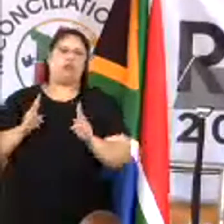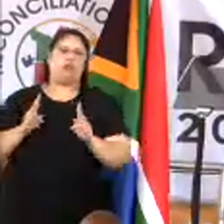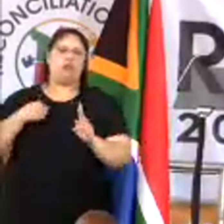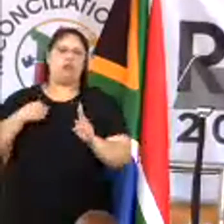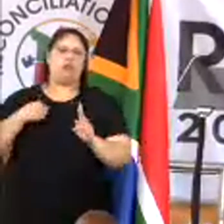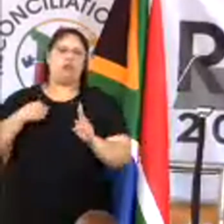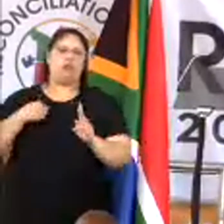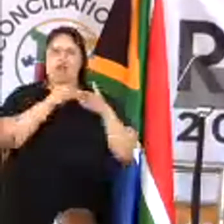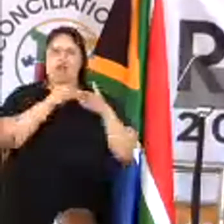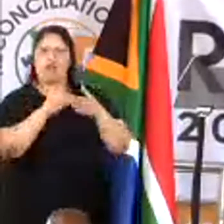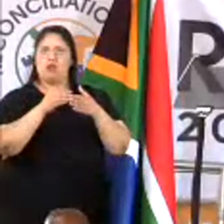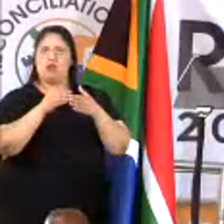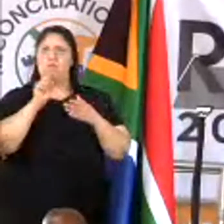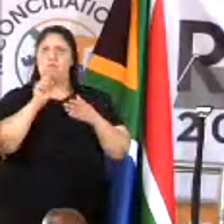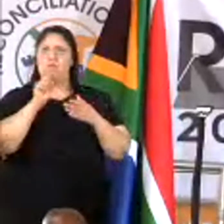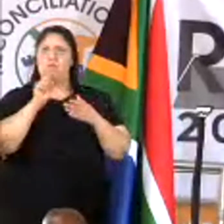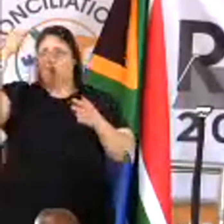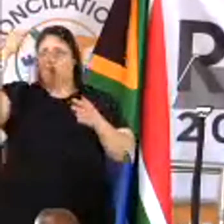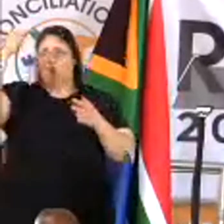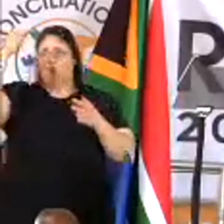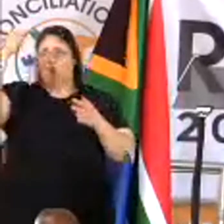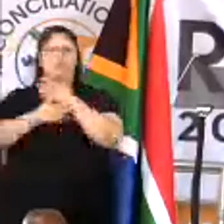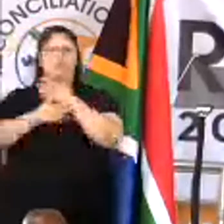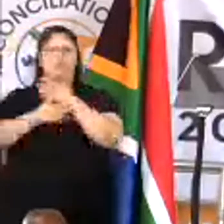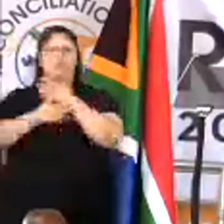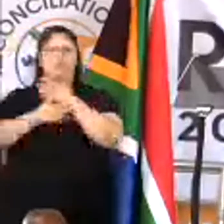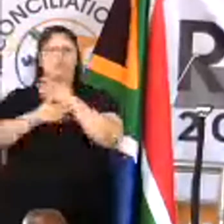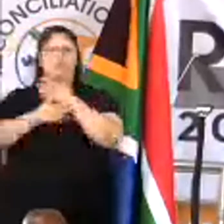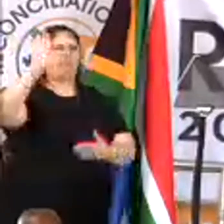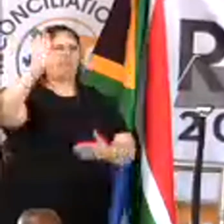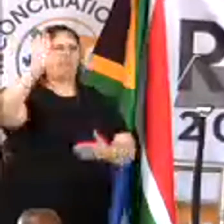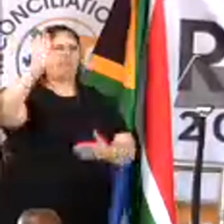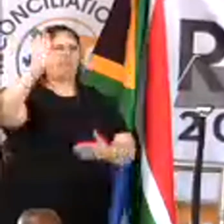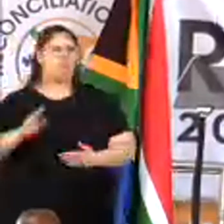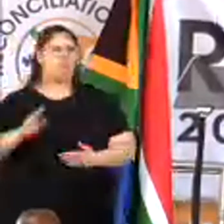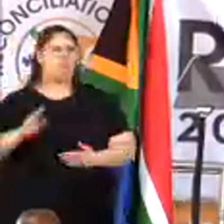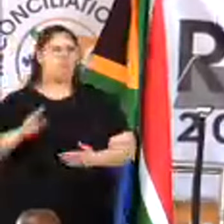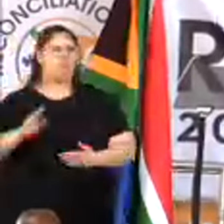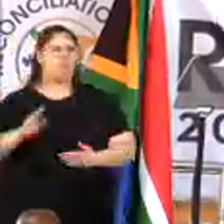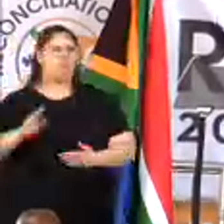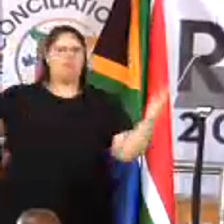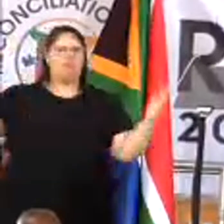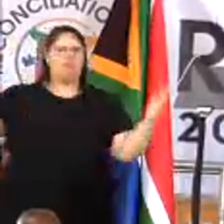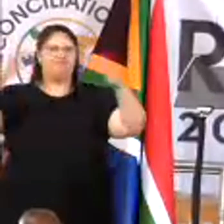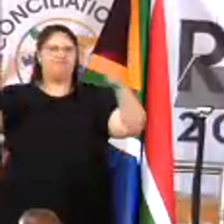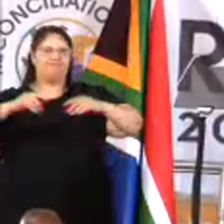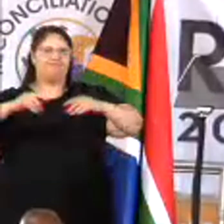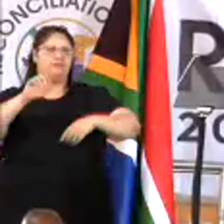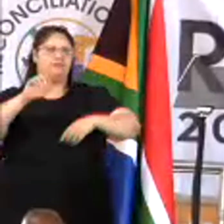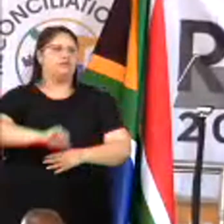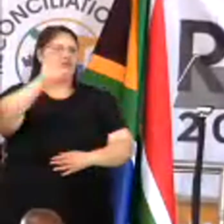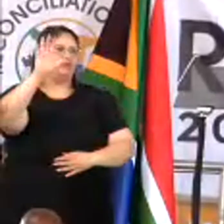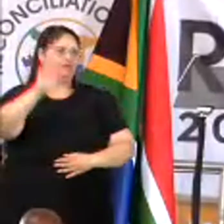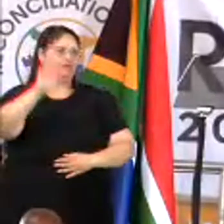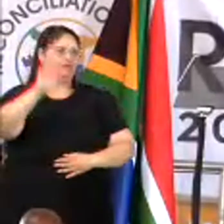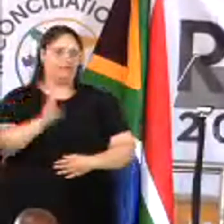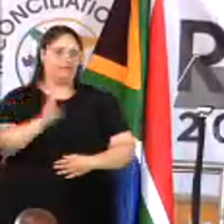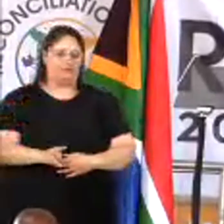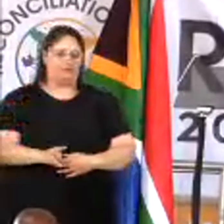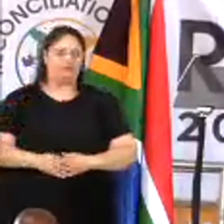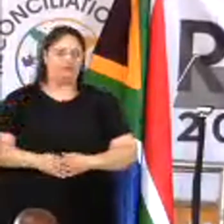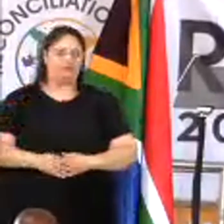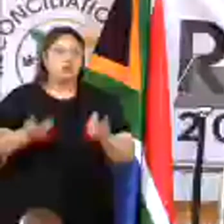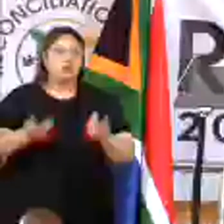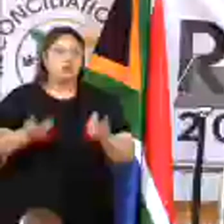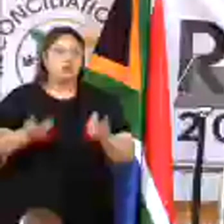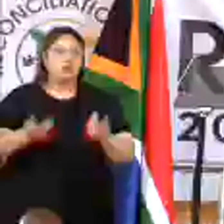to lead all these countries, and they will all be coming here to South Africa. So